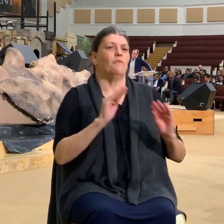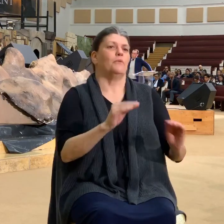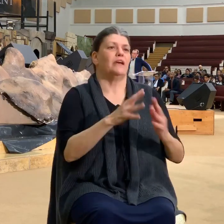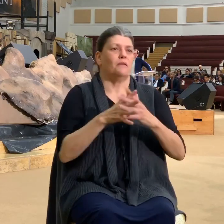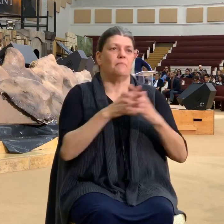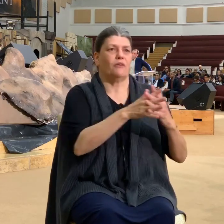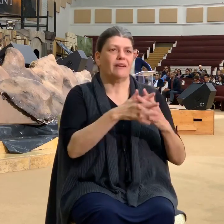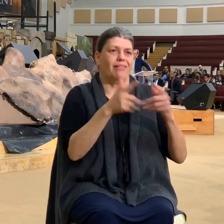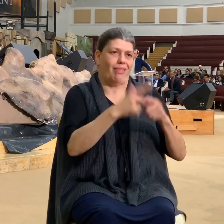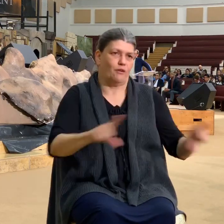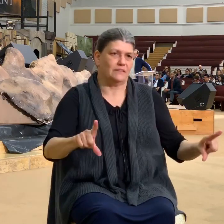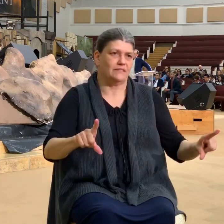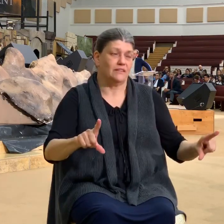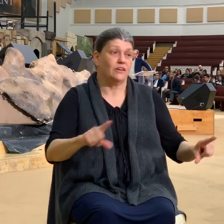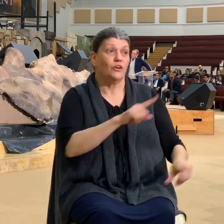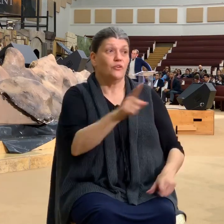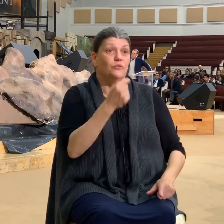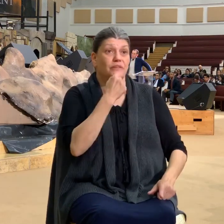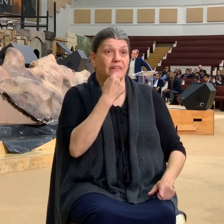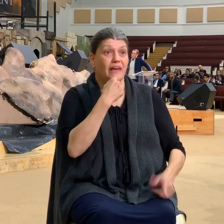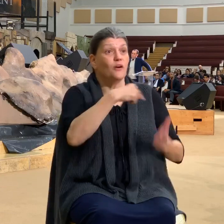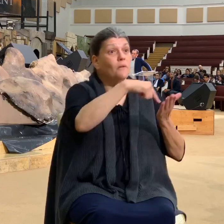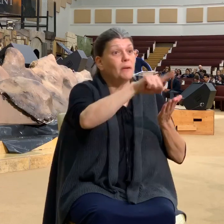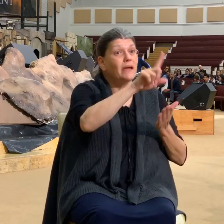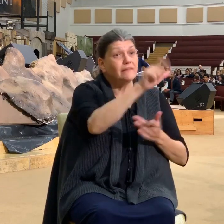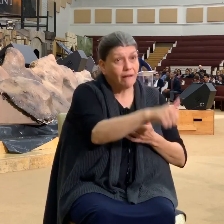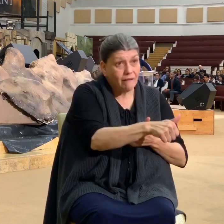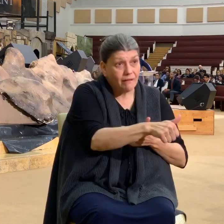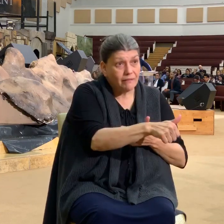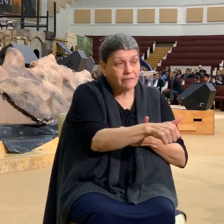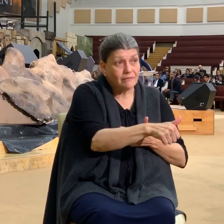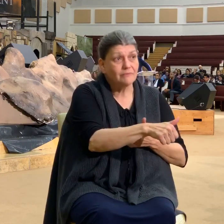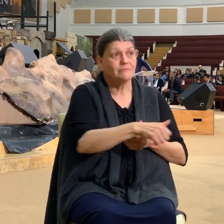American language. You say you'll pay your tithes.